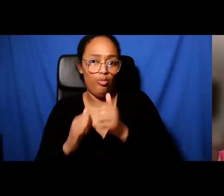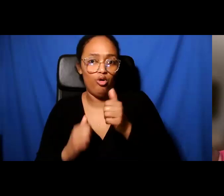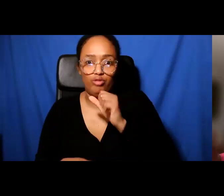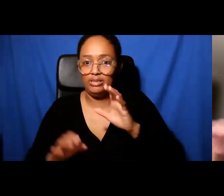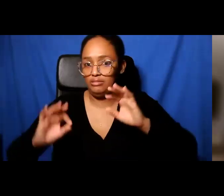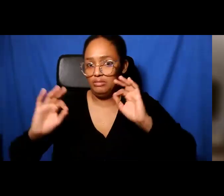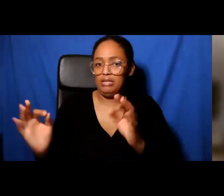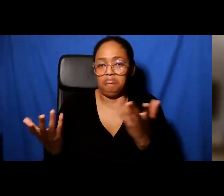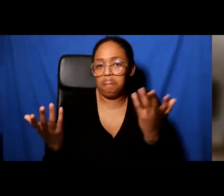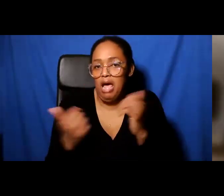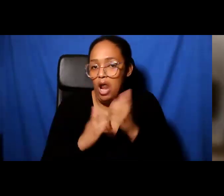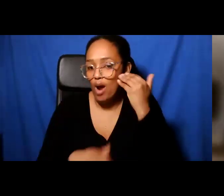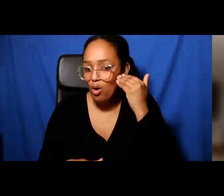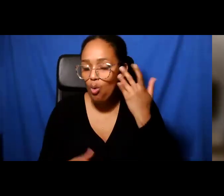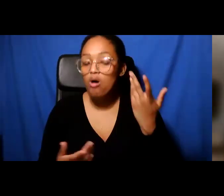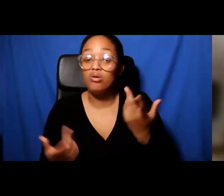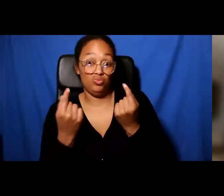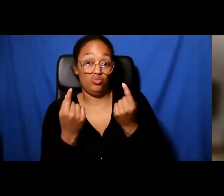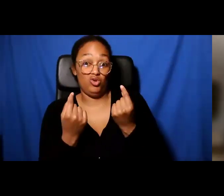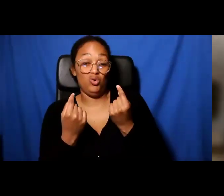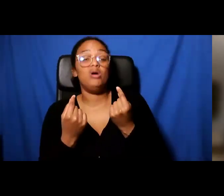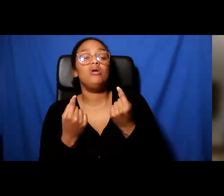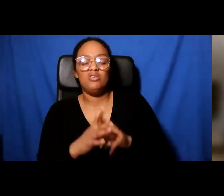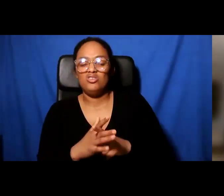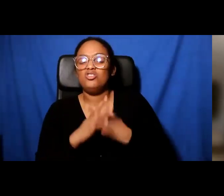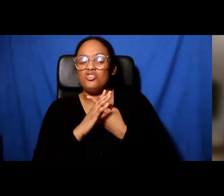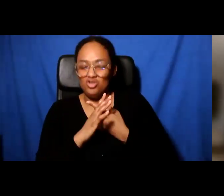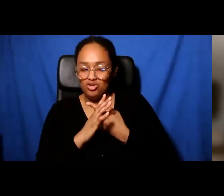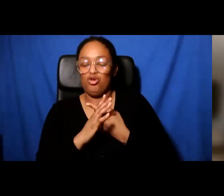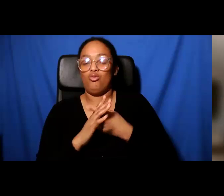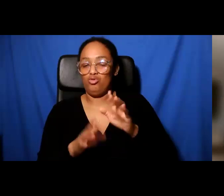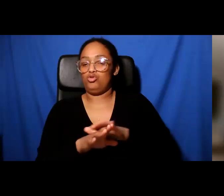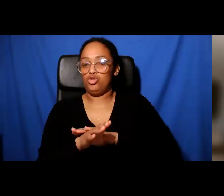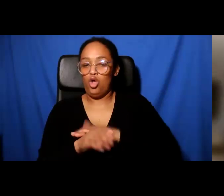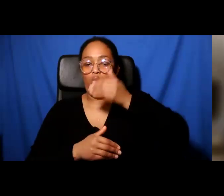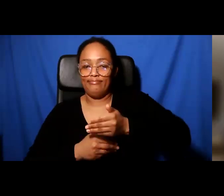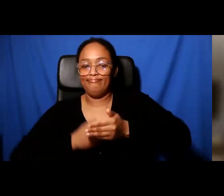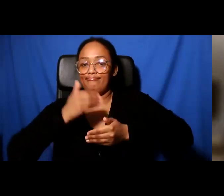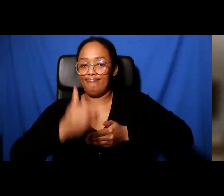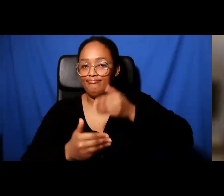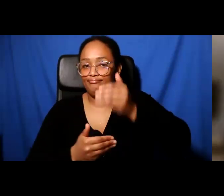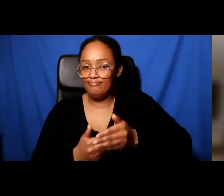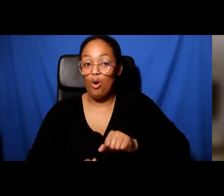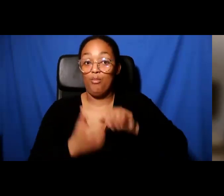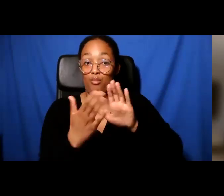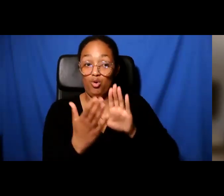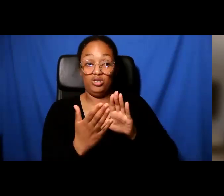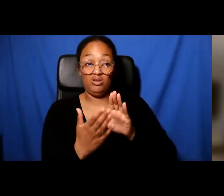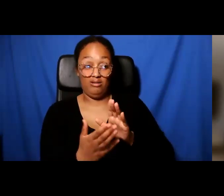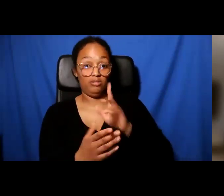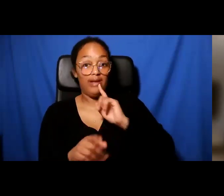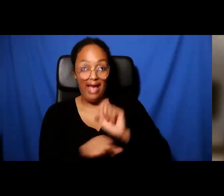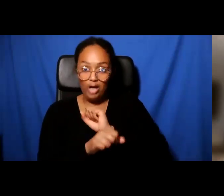out to the masses, but to do that one by one, step by step, approaching customers myself. All